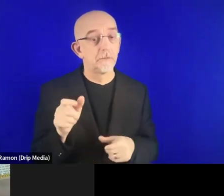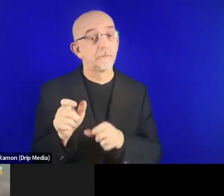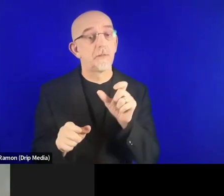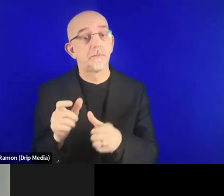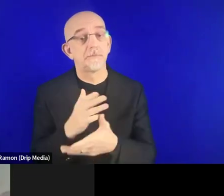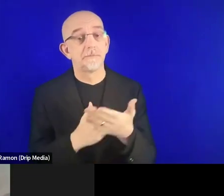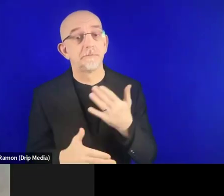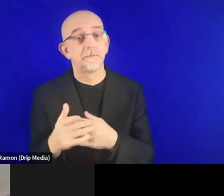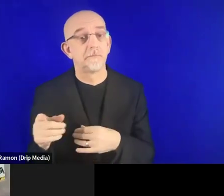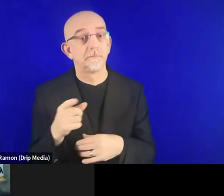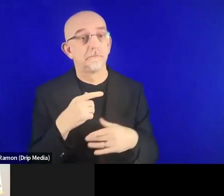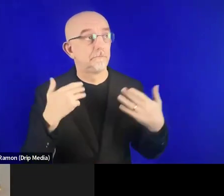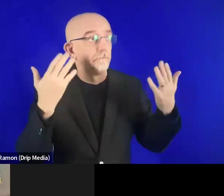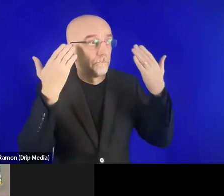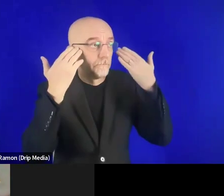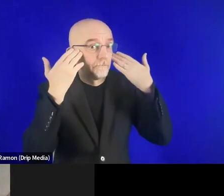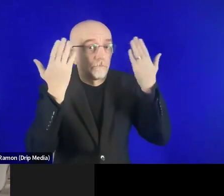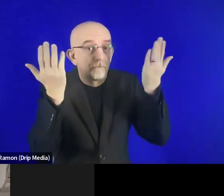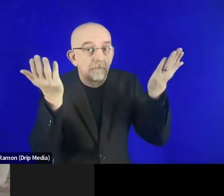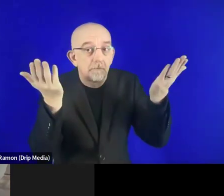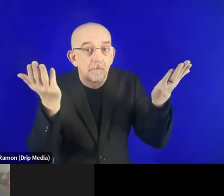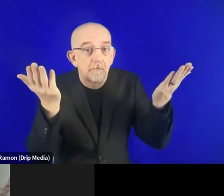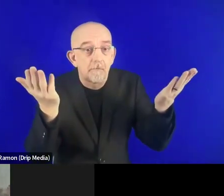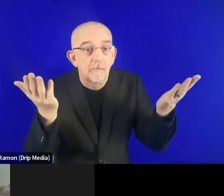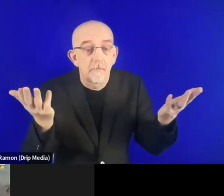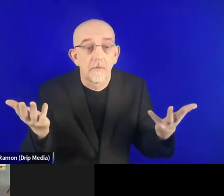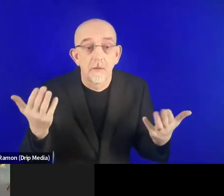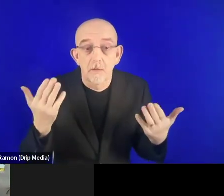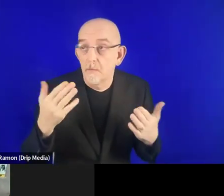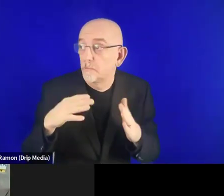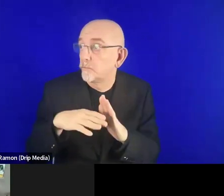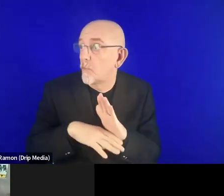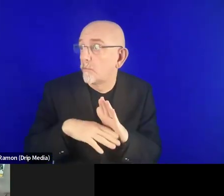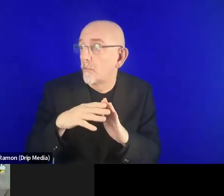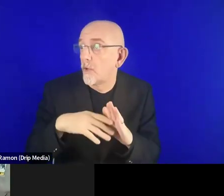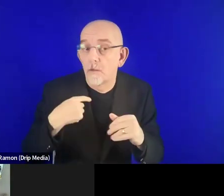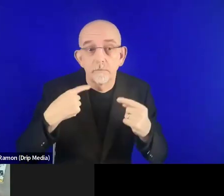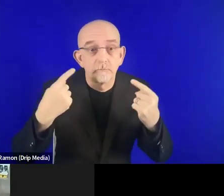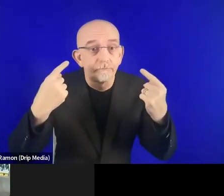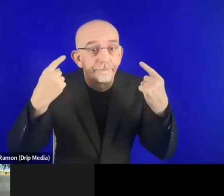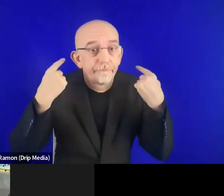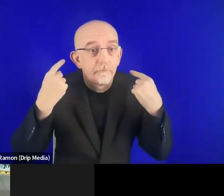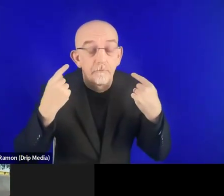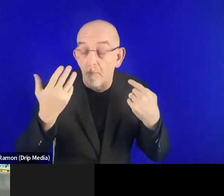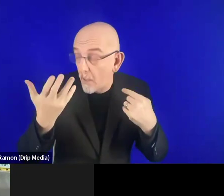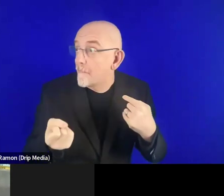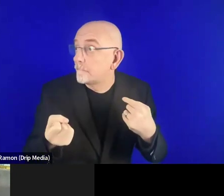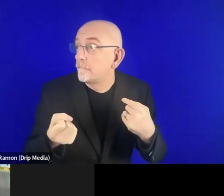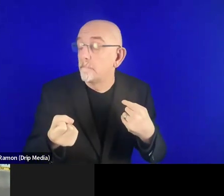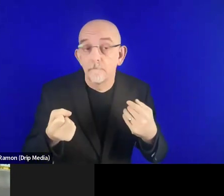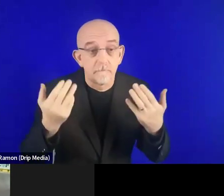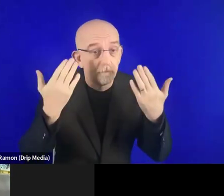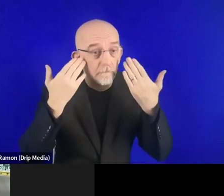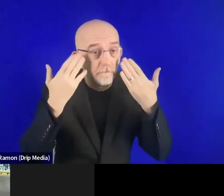They are just told. And before they get there, they need to think of how they are going to, the cost of disability to those areas to go